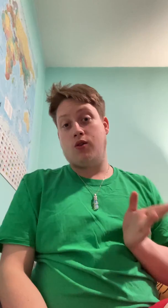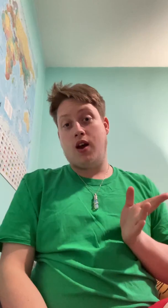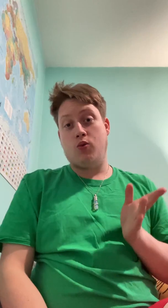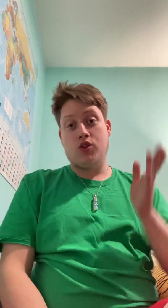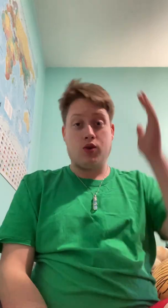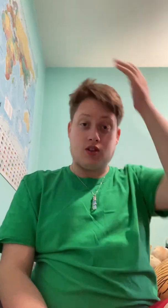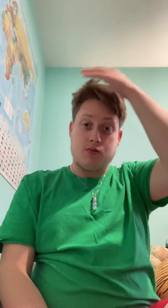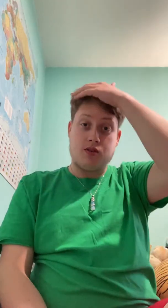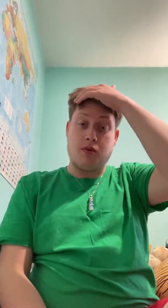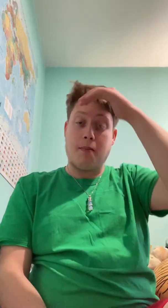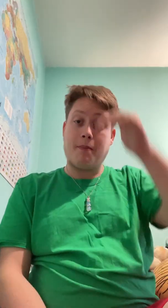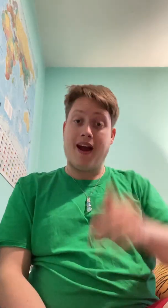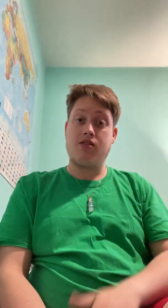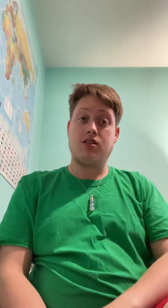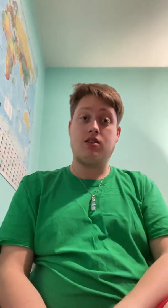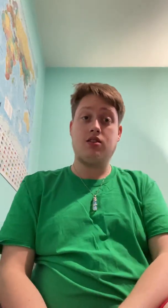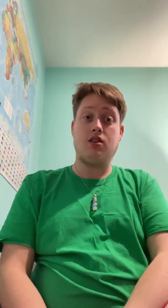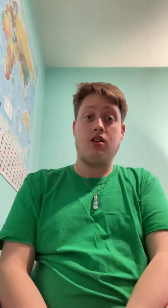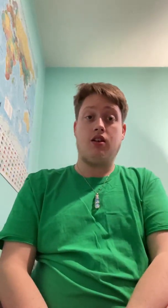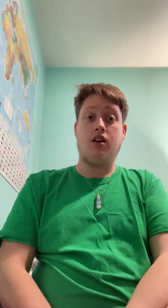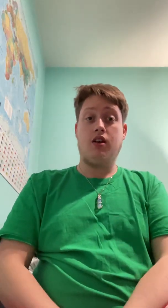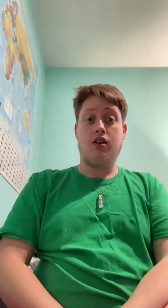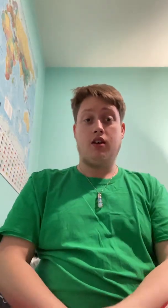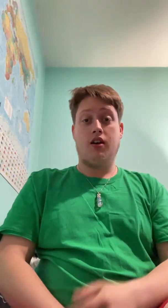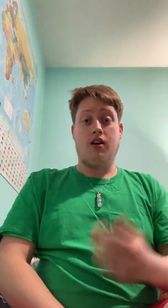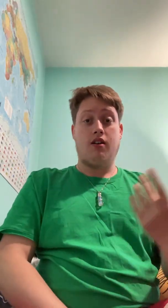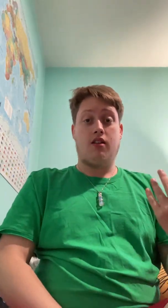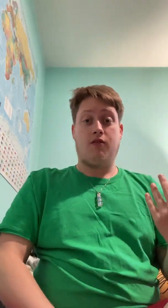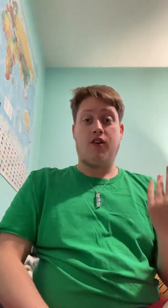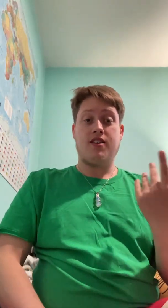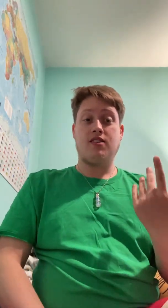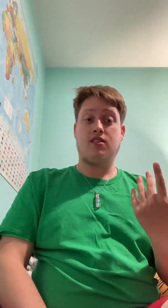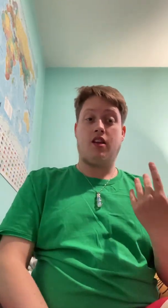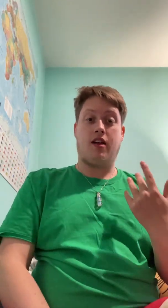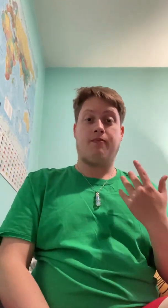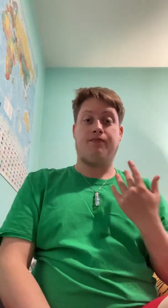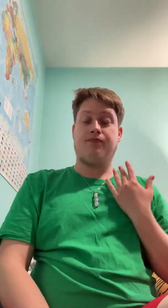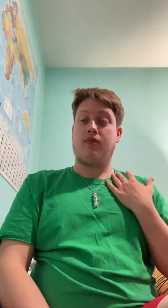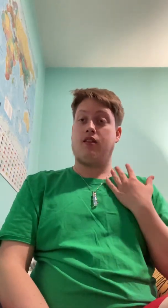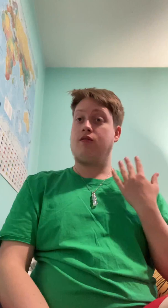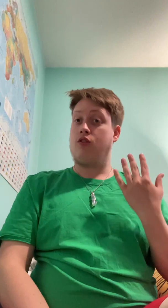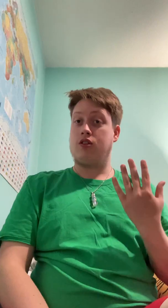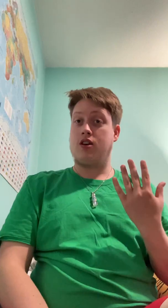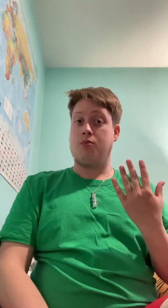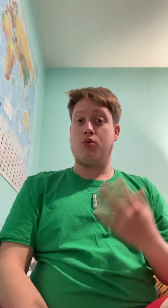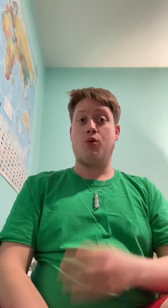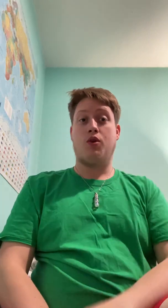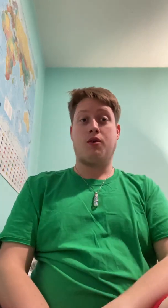now we're doing some comparisons, like phrases, like, for example,